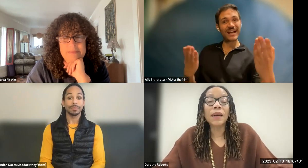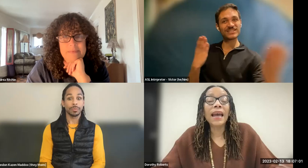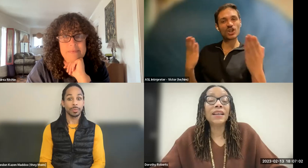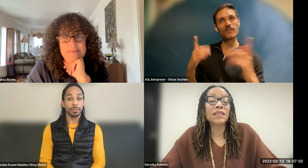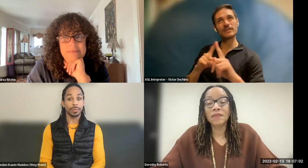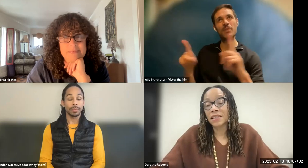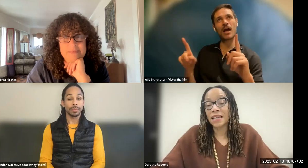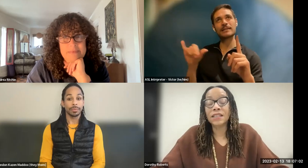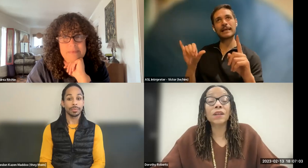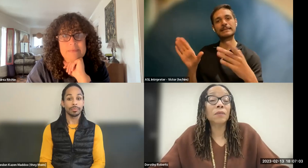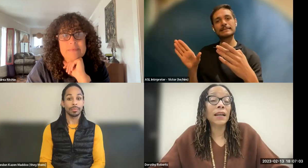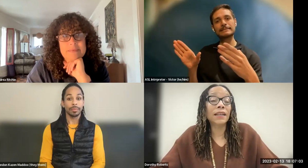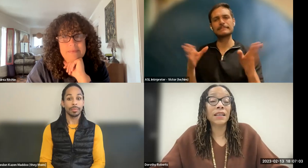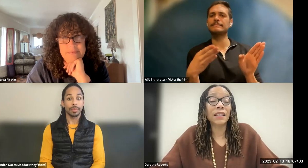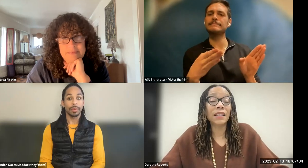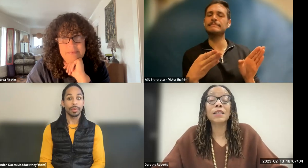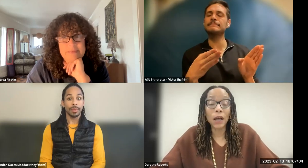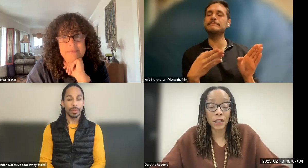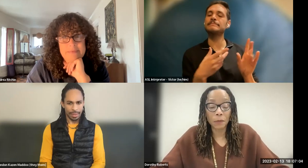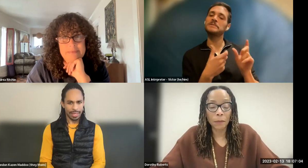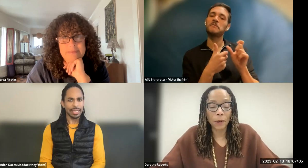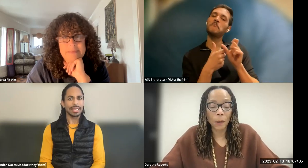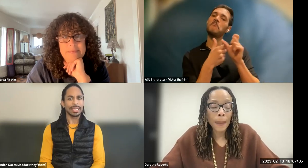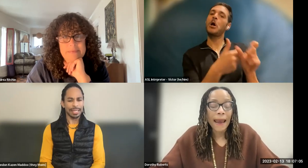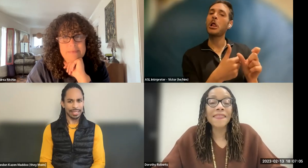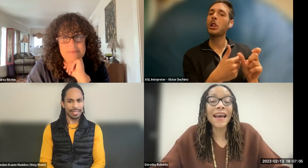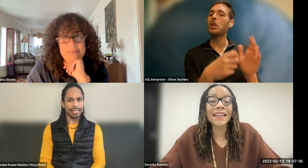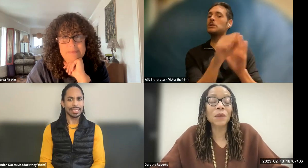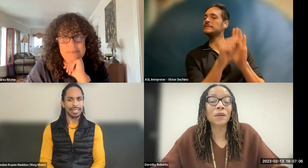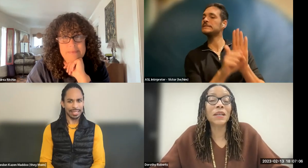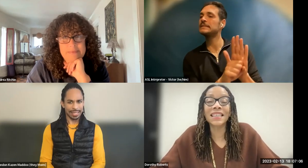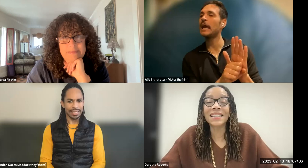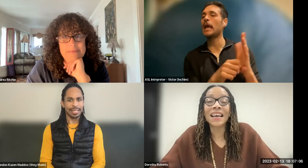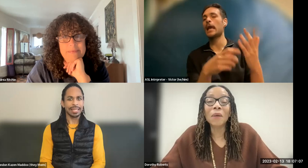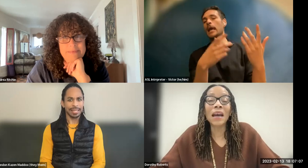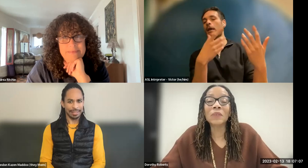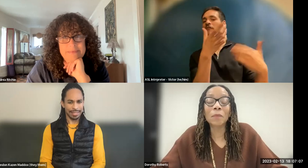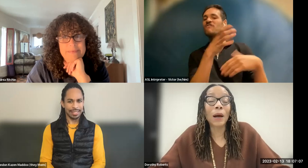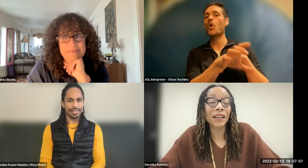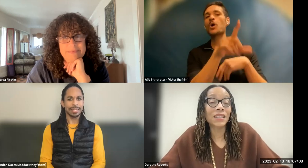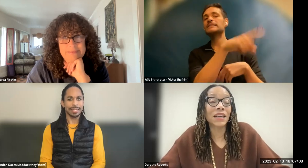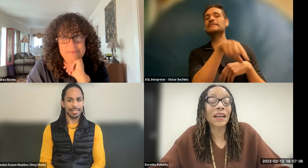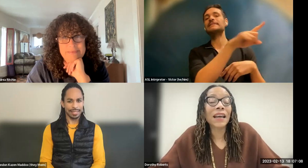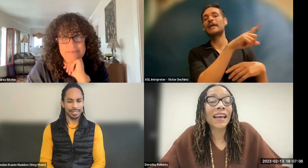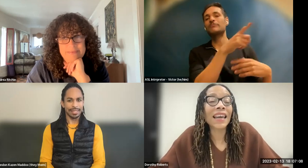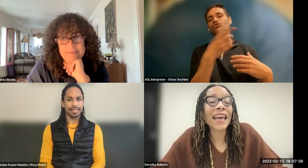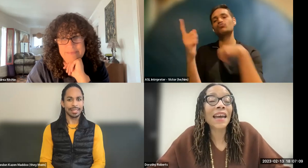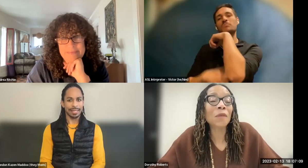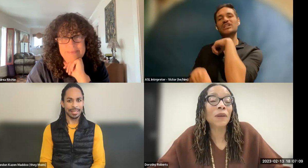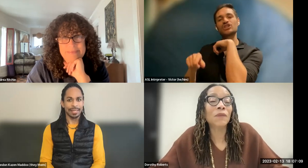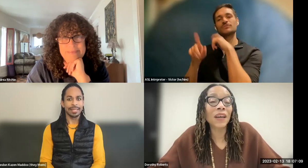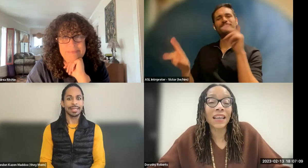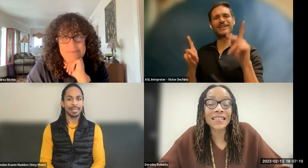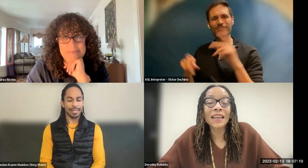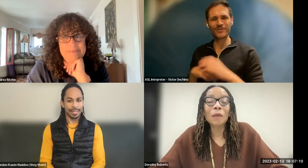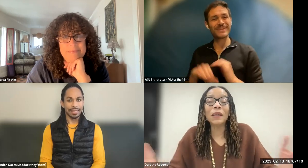into agents of the state to threaten, terrorize, and punish people. And that's one of the reasons we have to abolish it. It can't